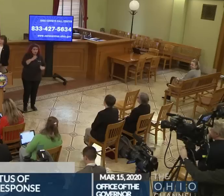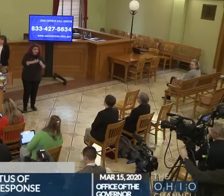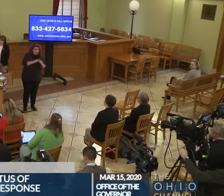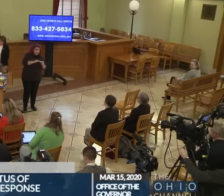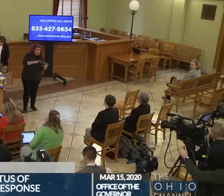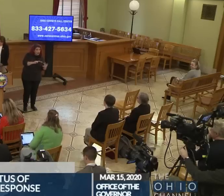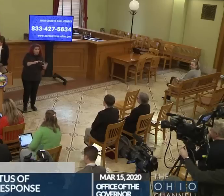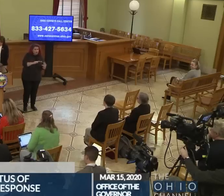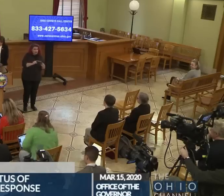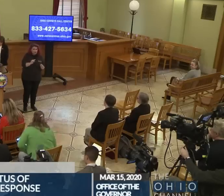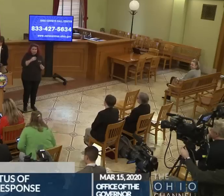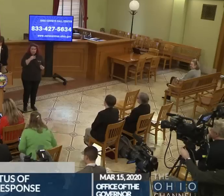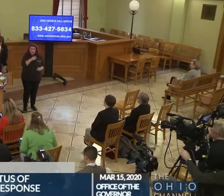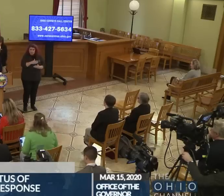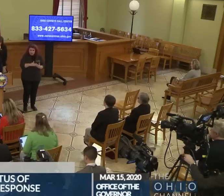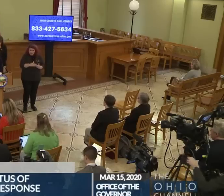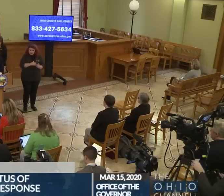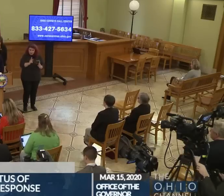travelers?